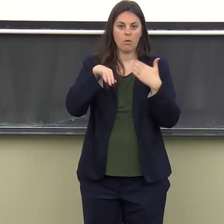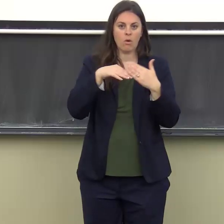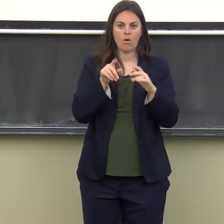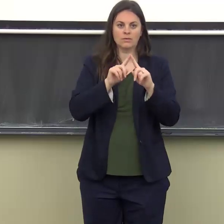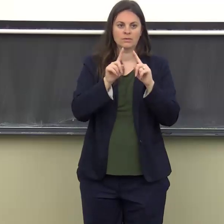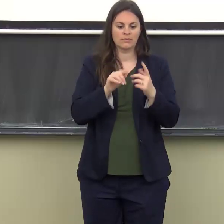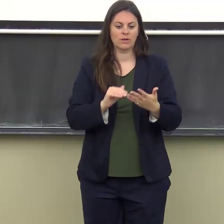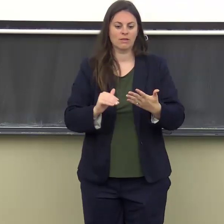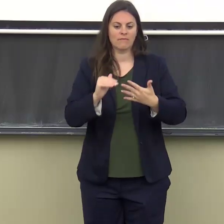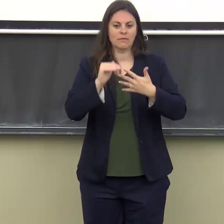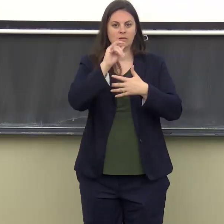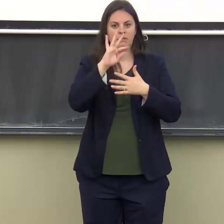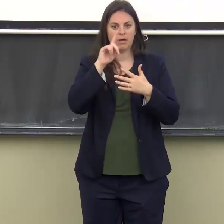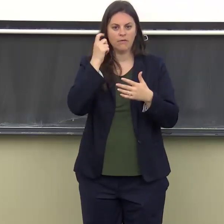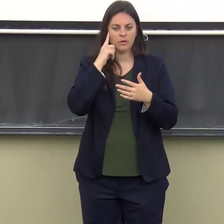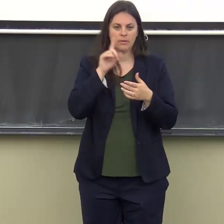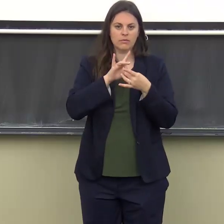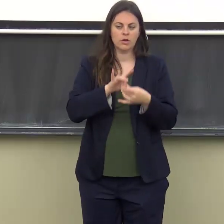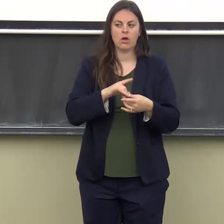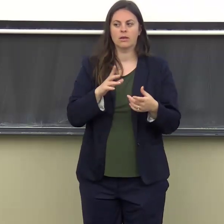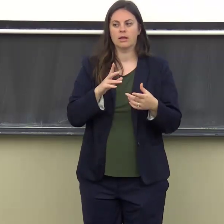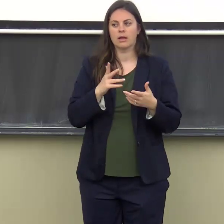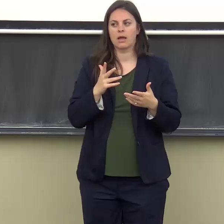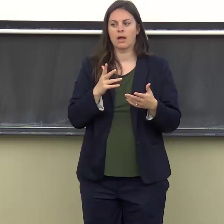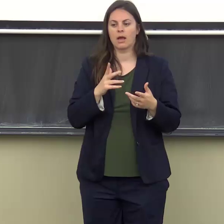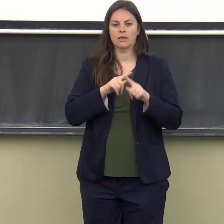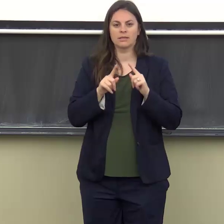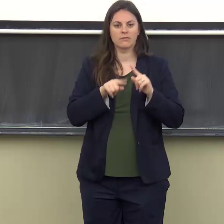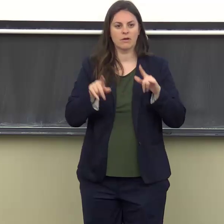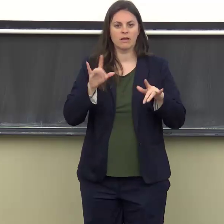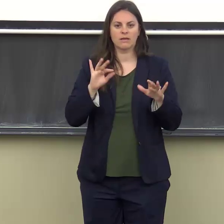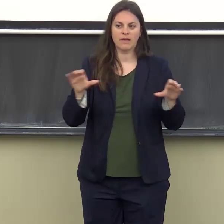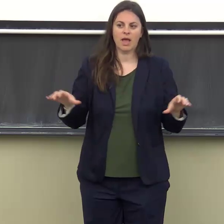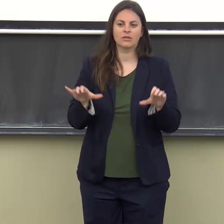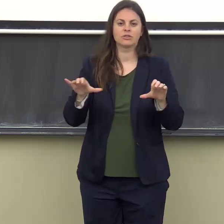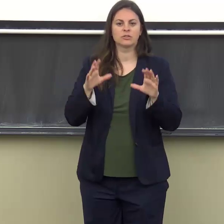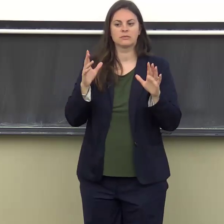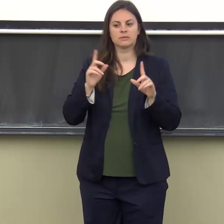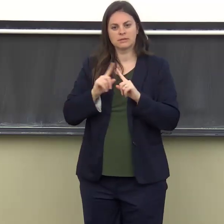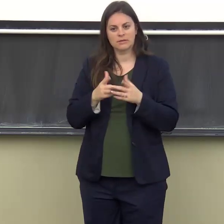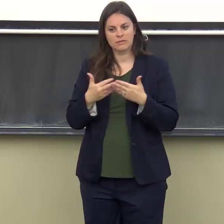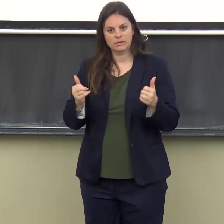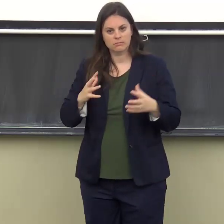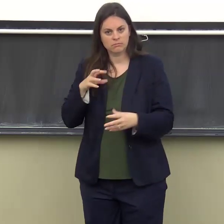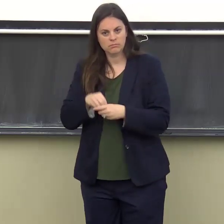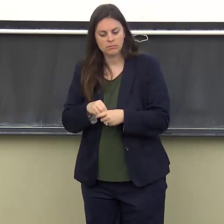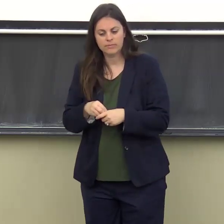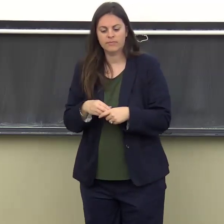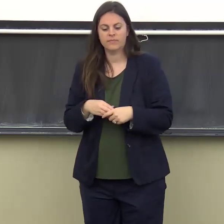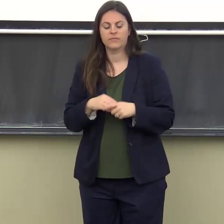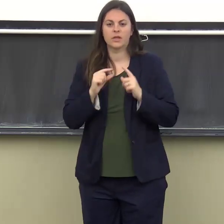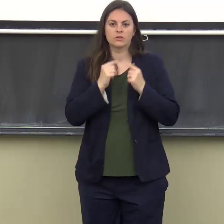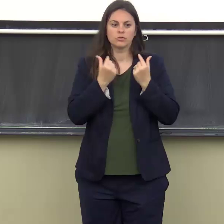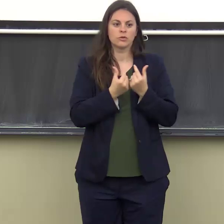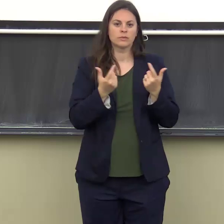regarding a variety of actions and activities. There are groups that are